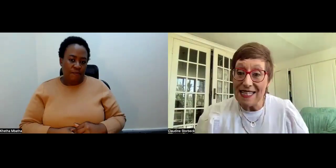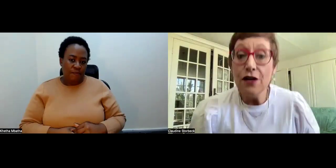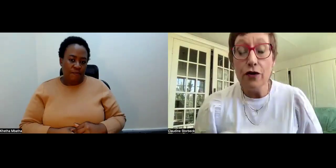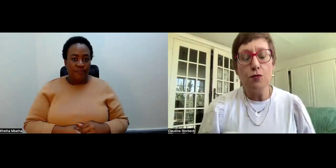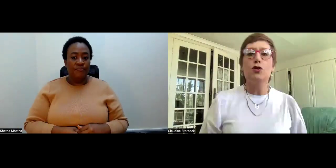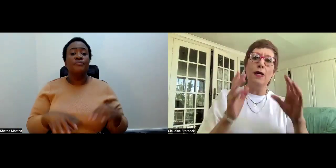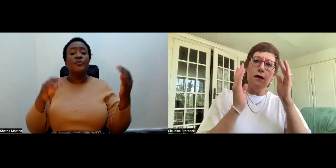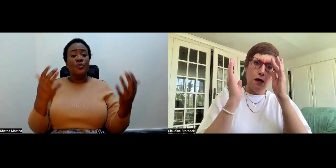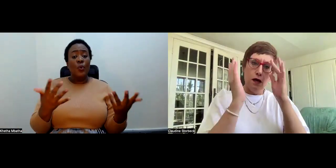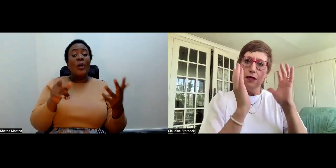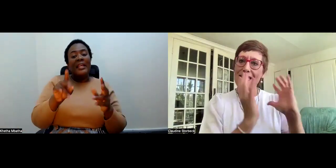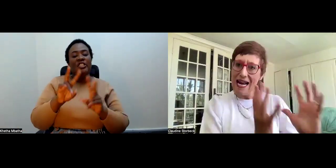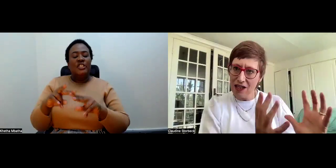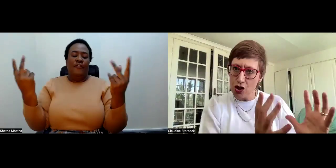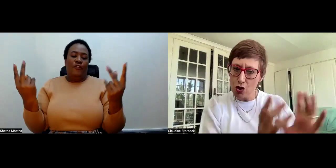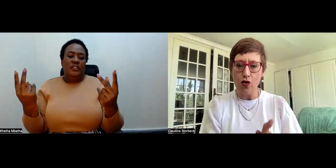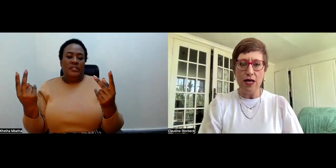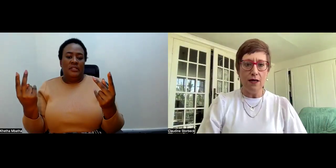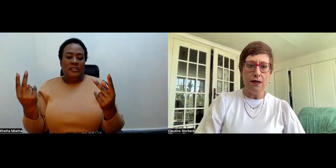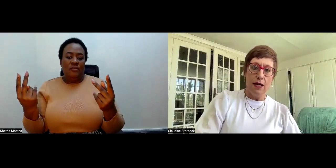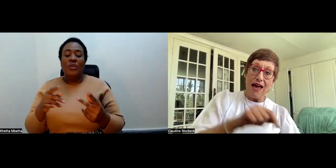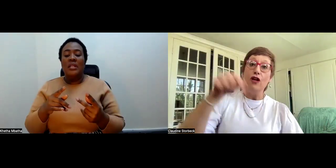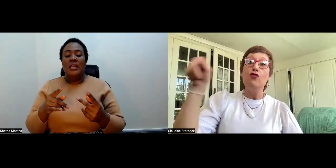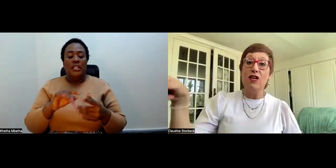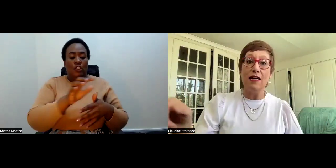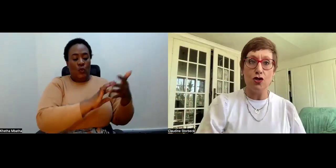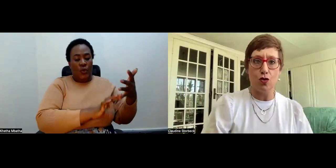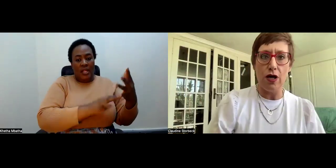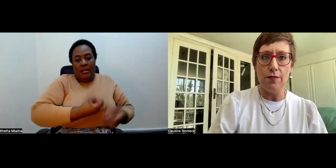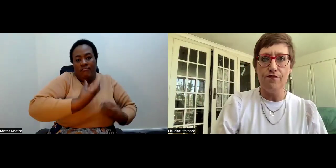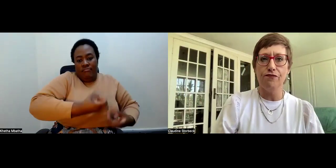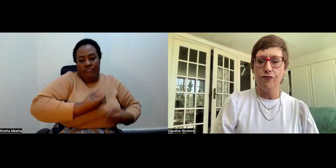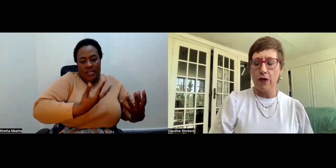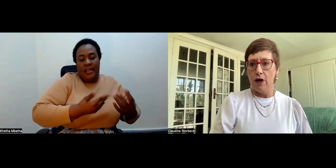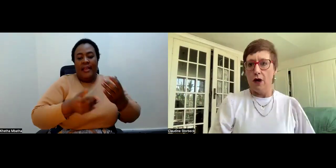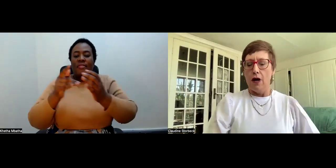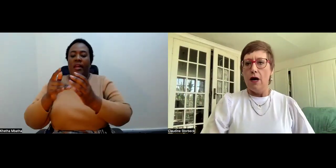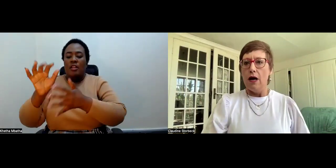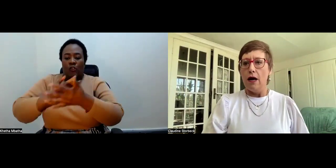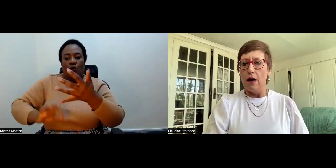So that's the difference between telling a story and then reading a story.